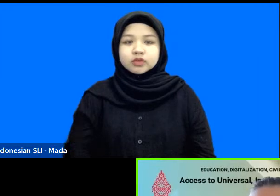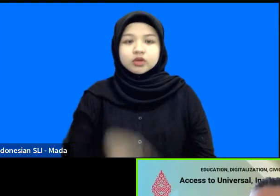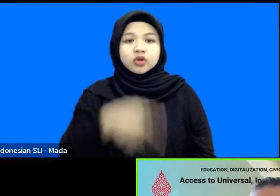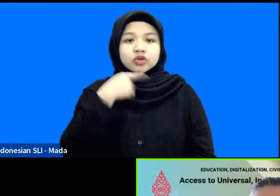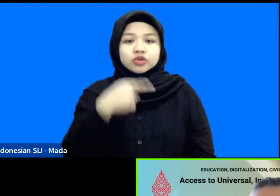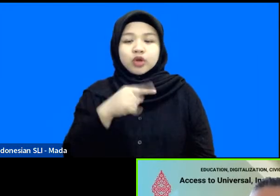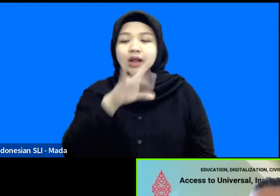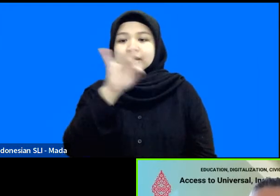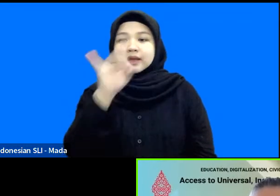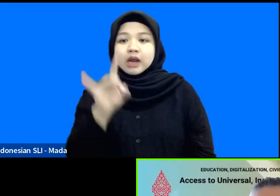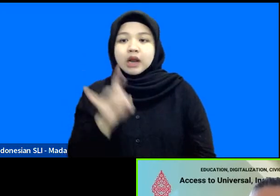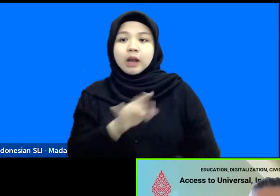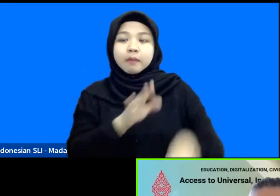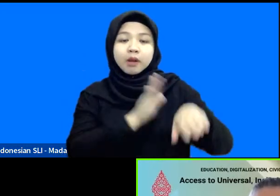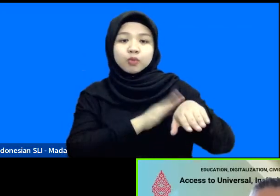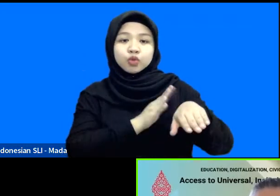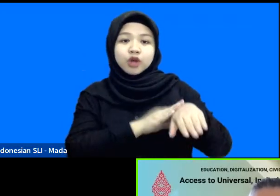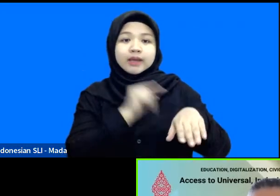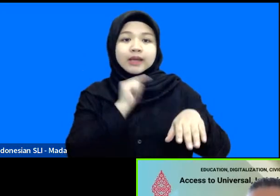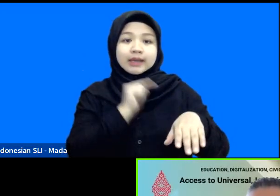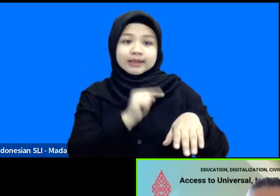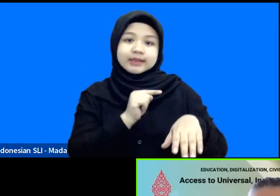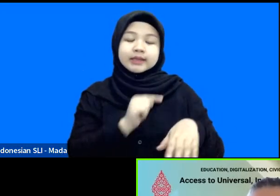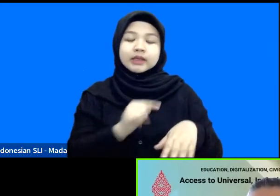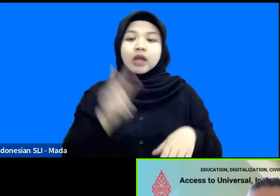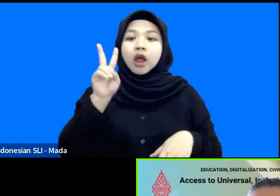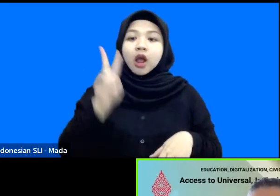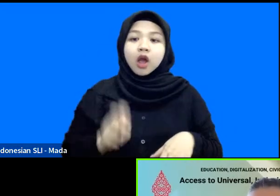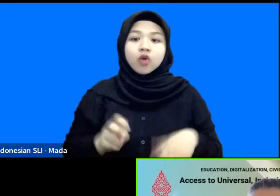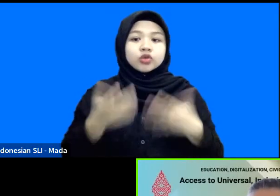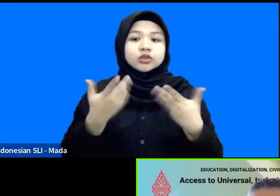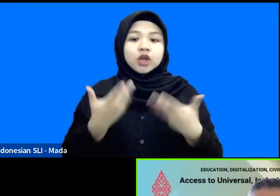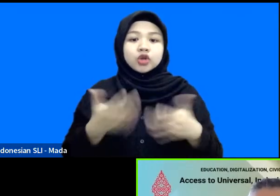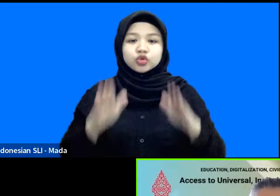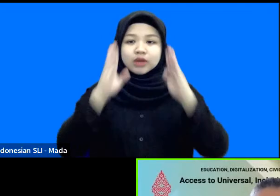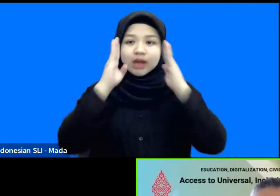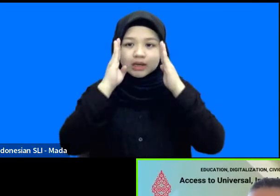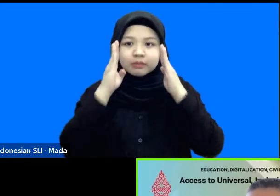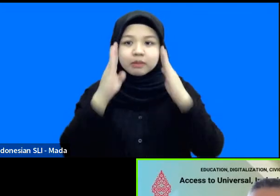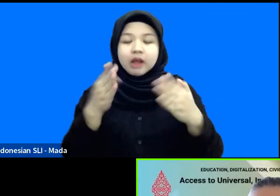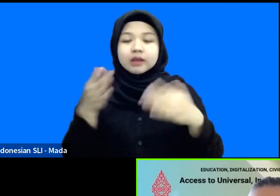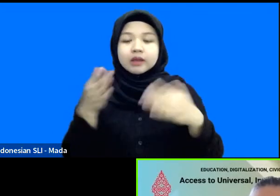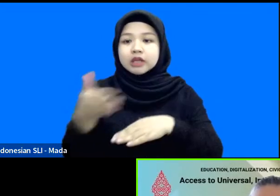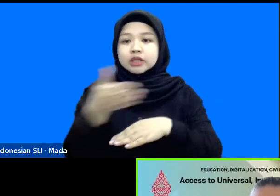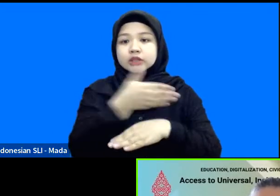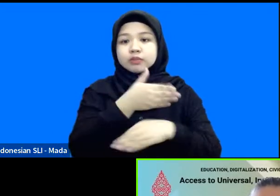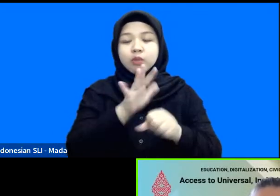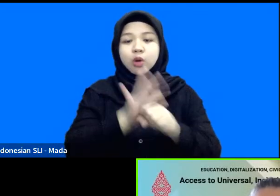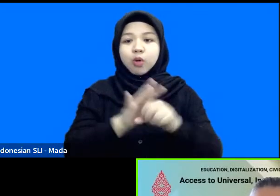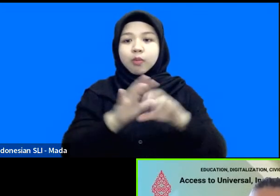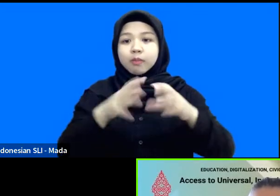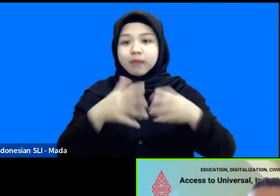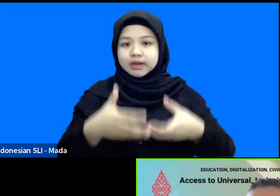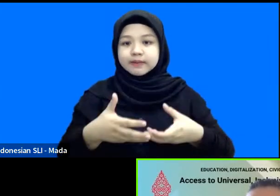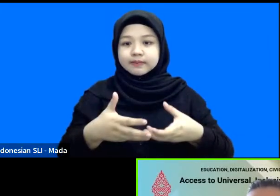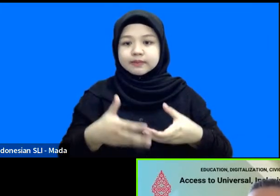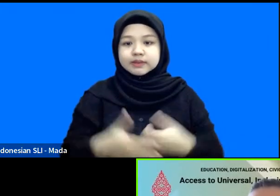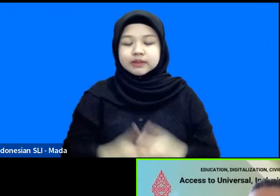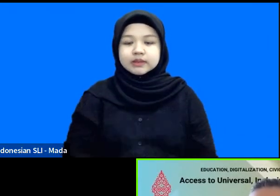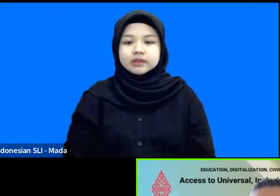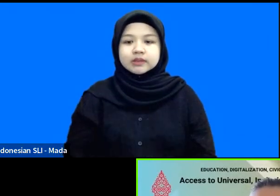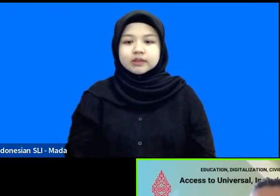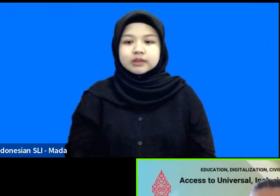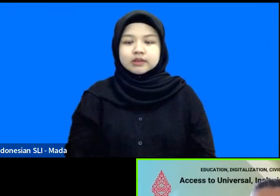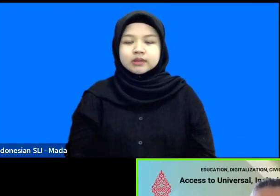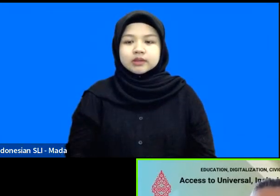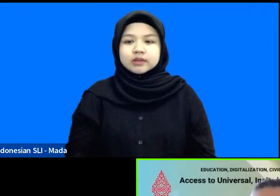use examples that are culturally relevant. Here in the United Arab Emirates, fellow educators try to do that a lot. I